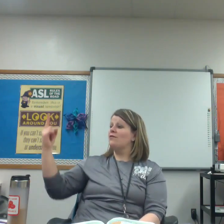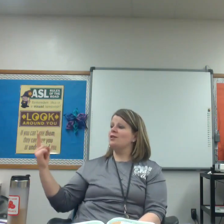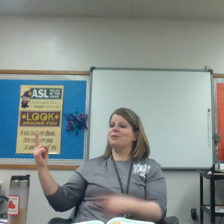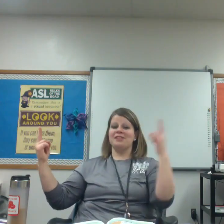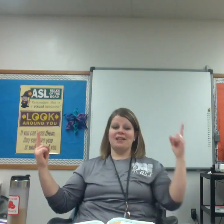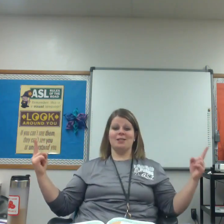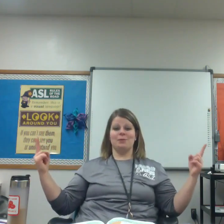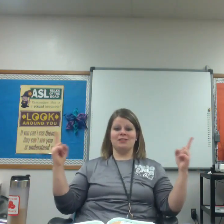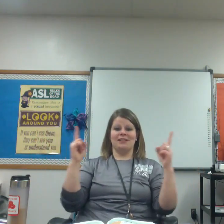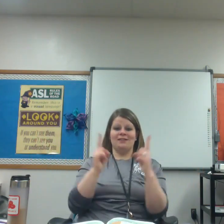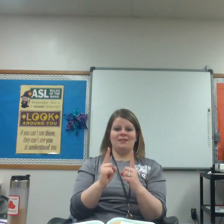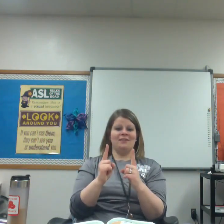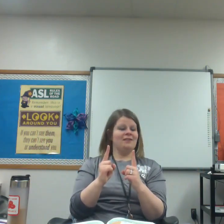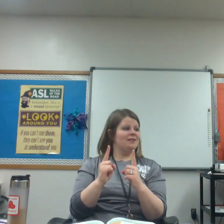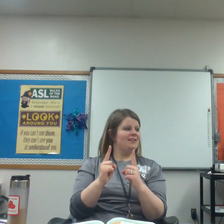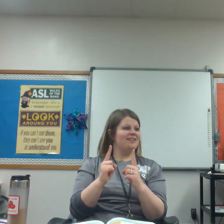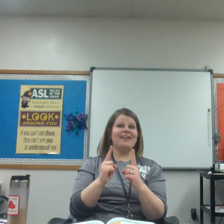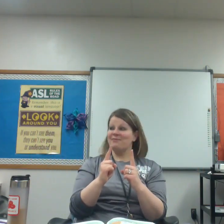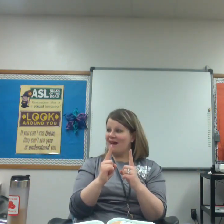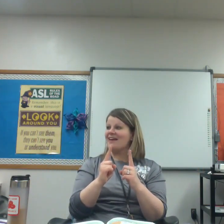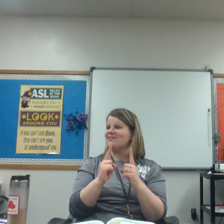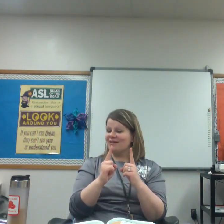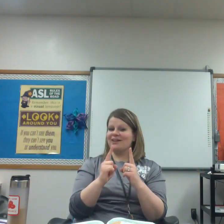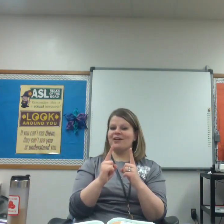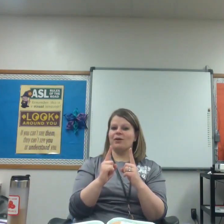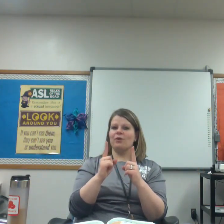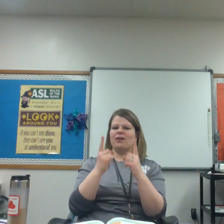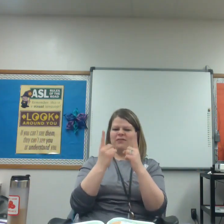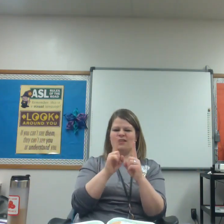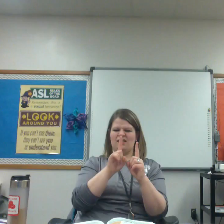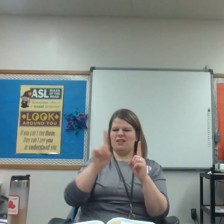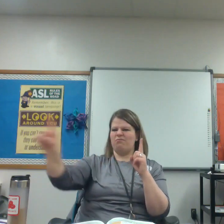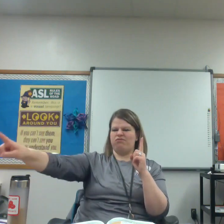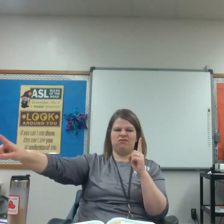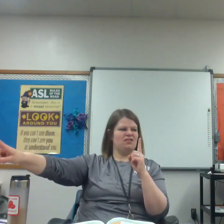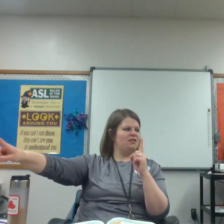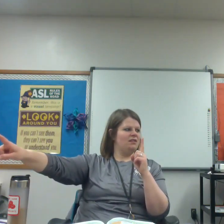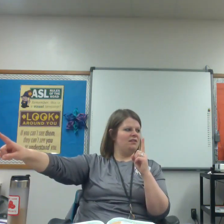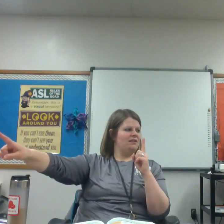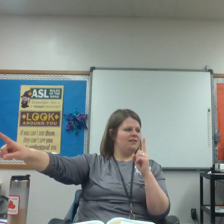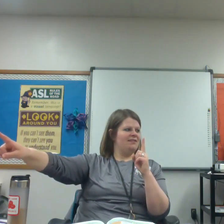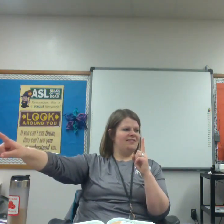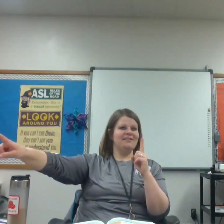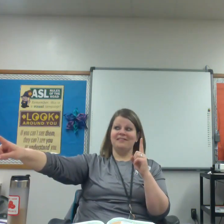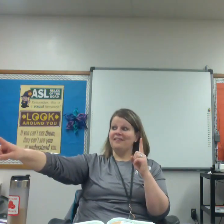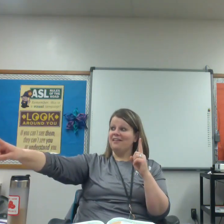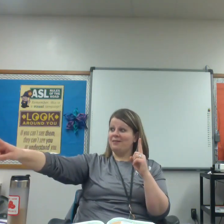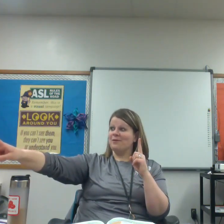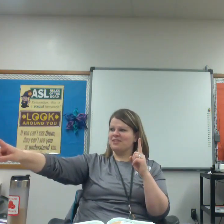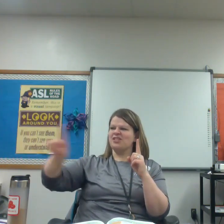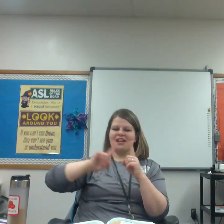this person and this person, and they met, very good. Or if this and they, What the if person like just